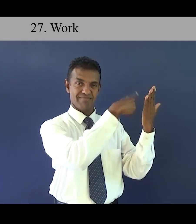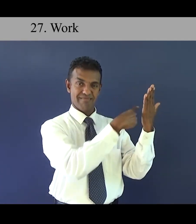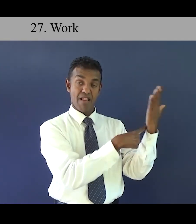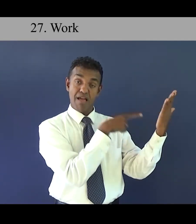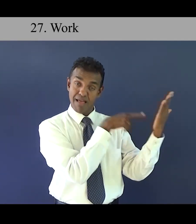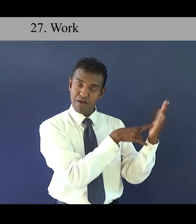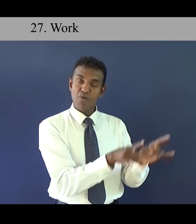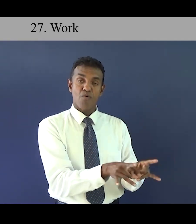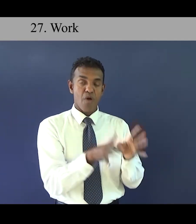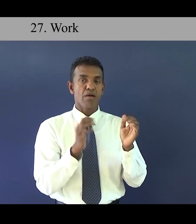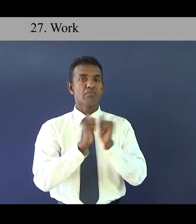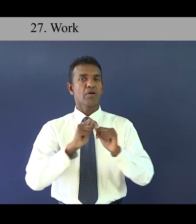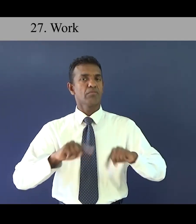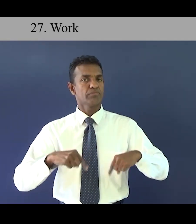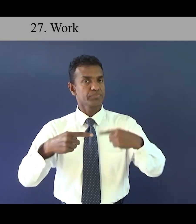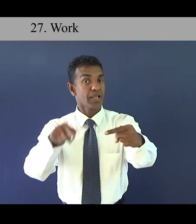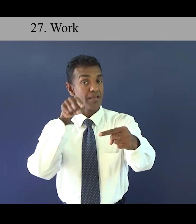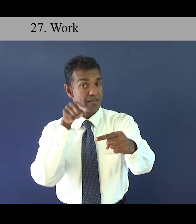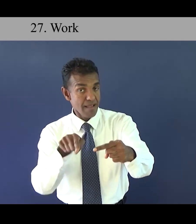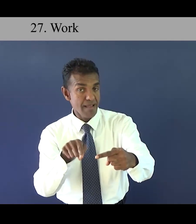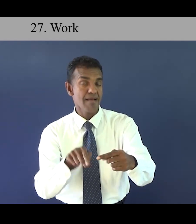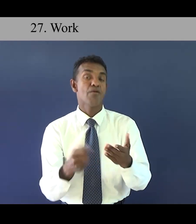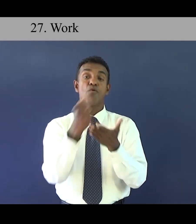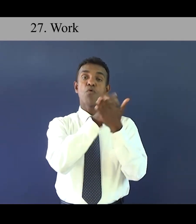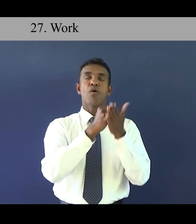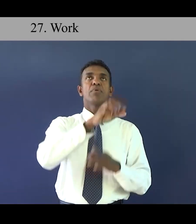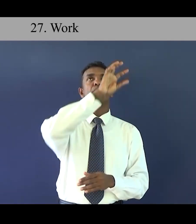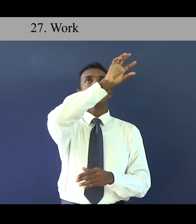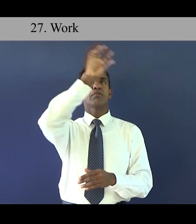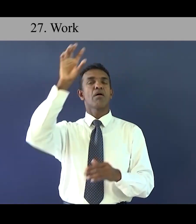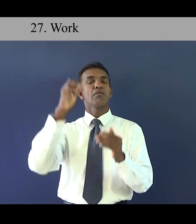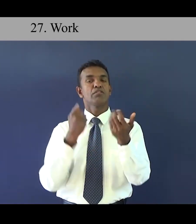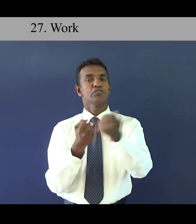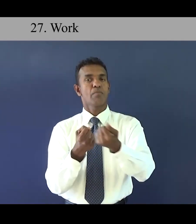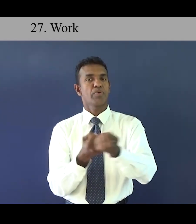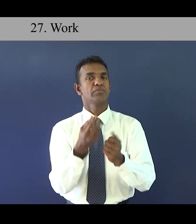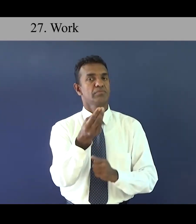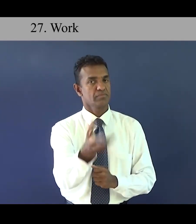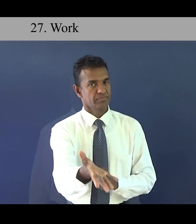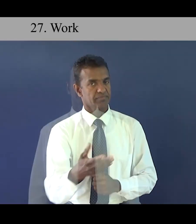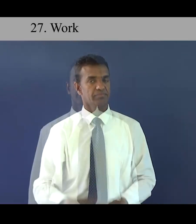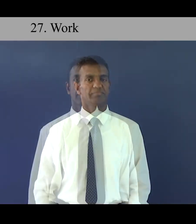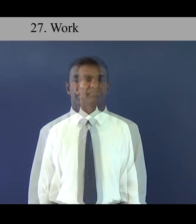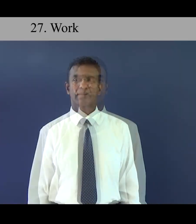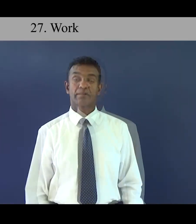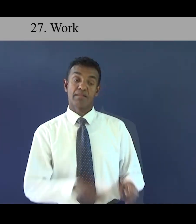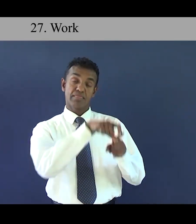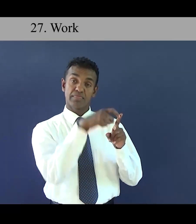making laws that make sure disabled people are treated equally